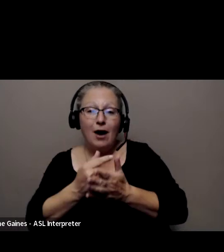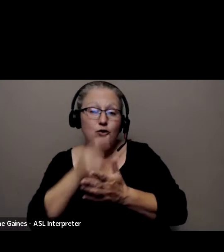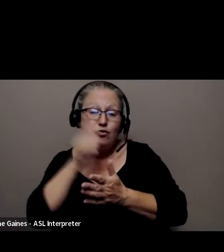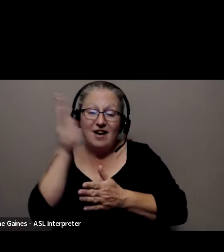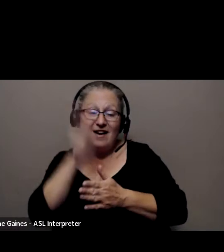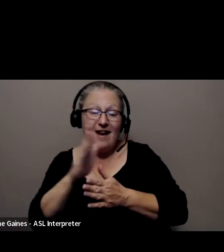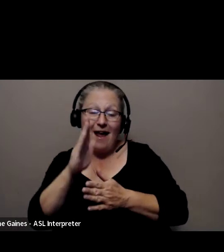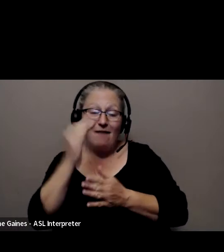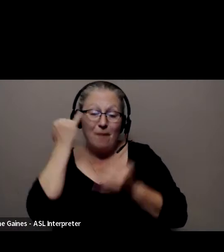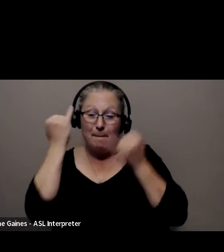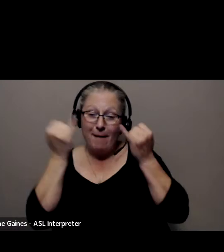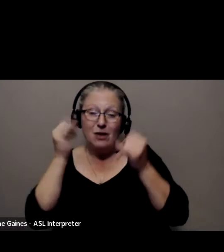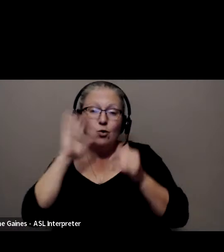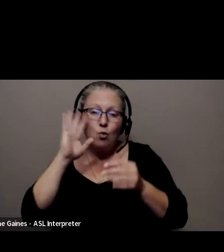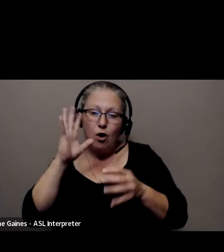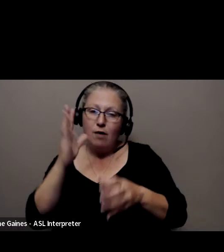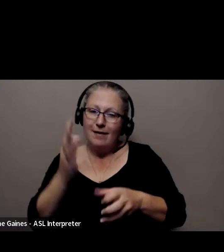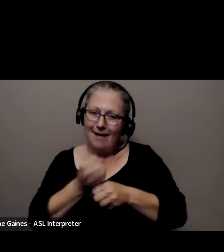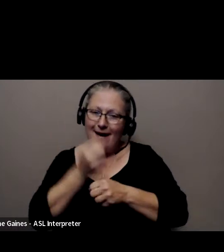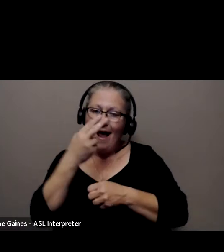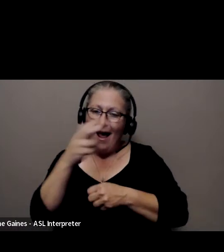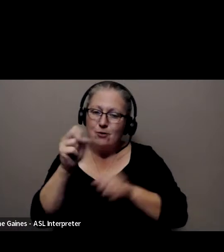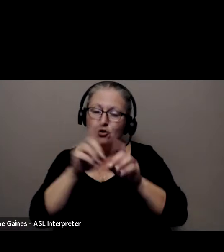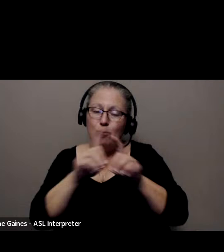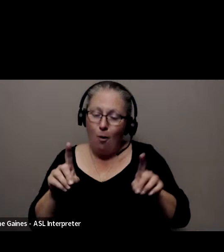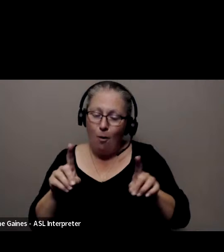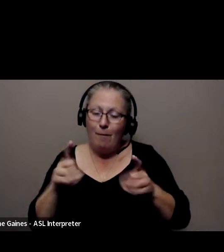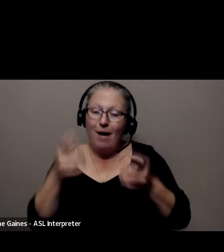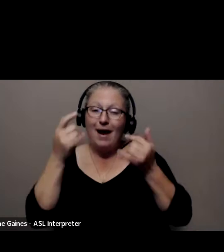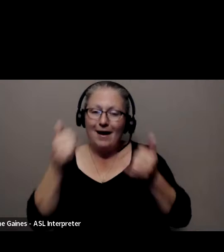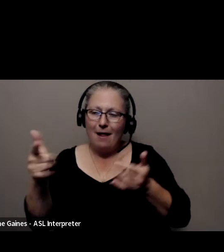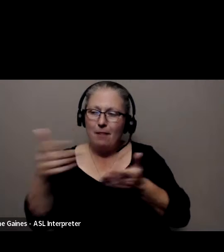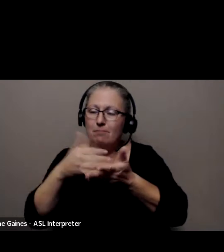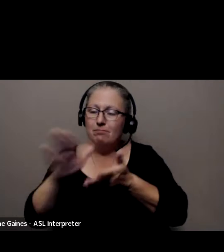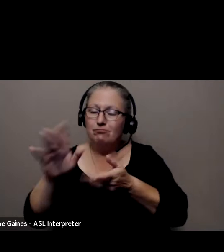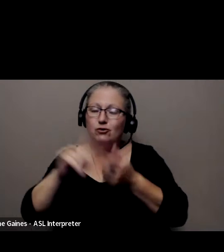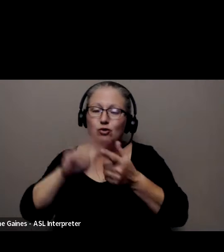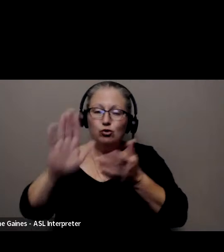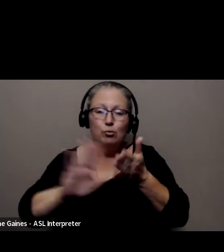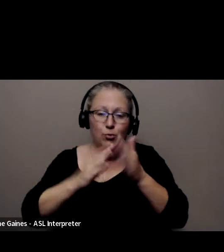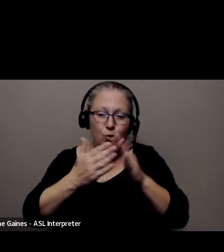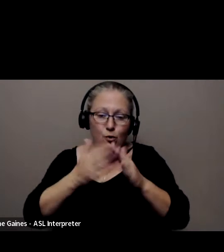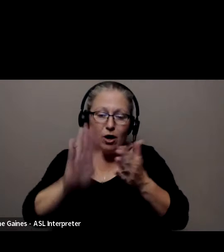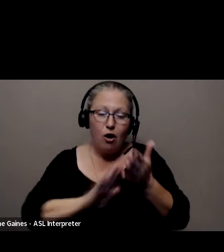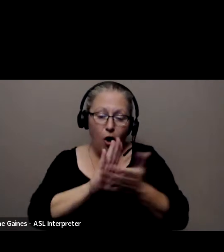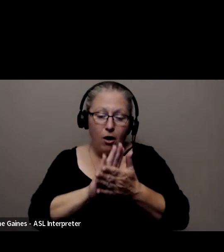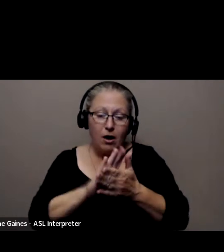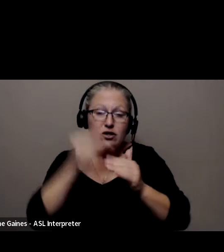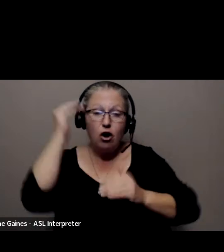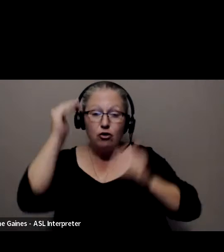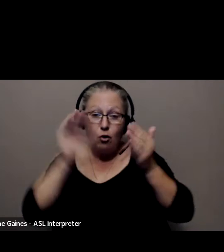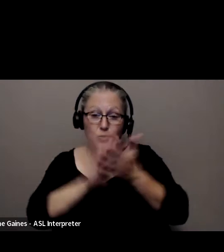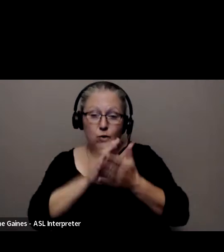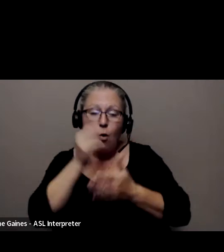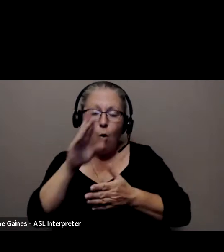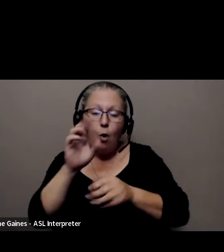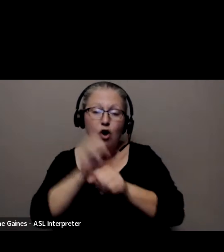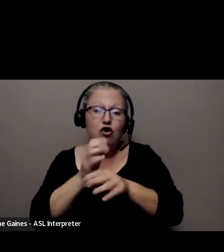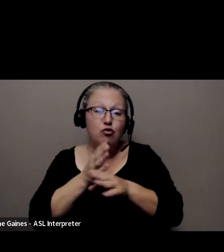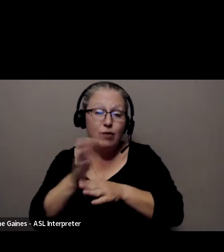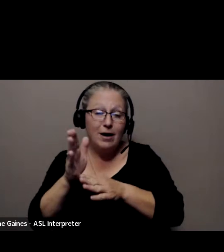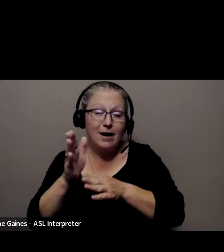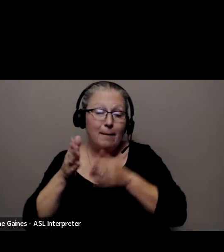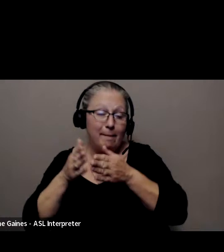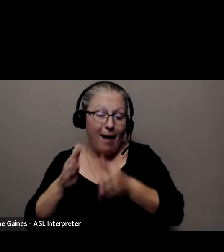imagined they could earn a high school diploma here. And we're sending them off to community college, the adult school, or career paths, or the community